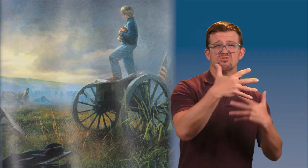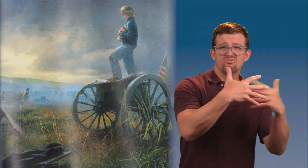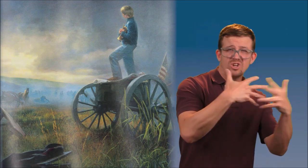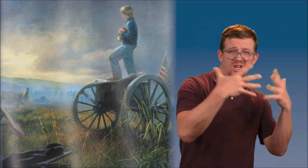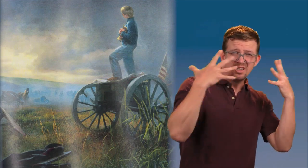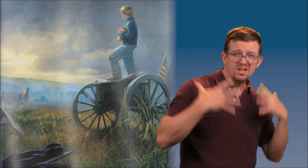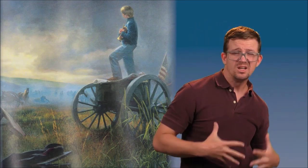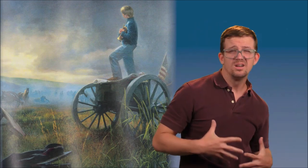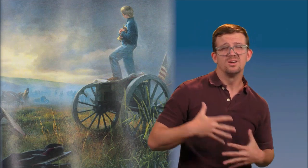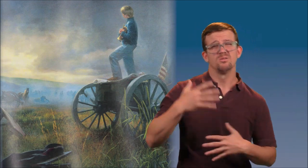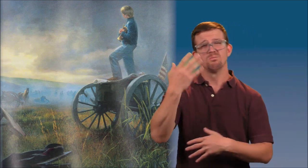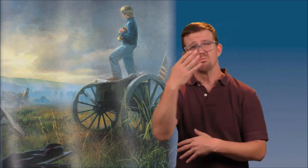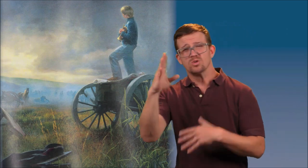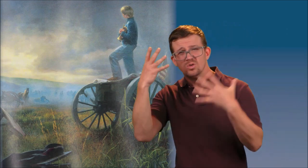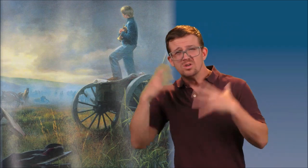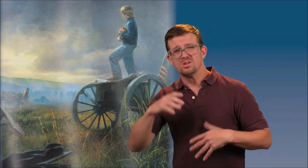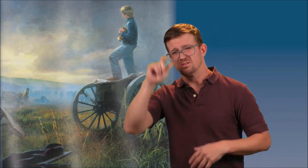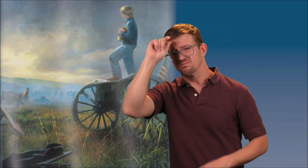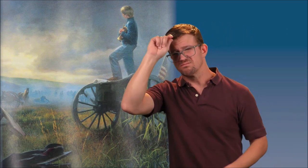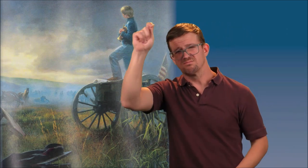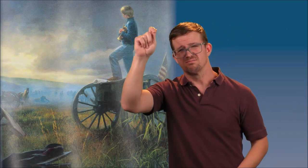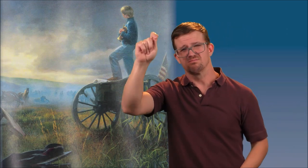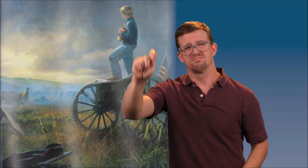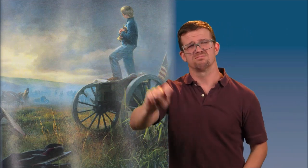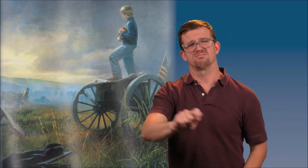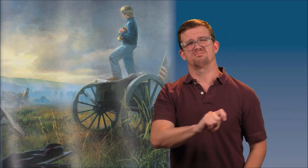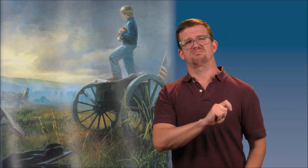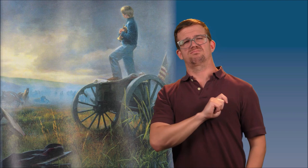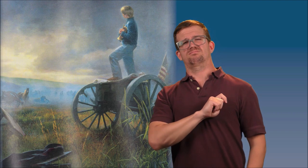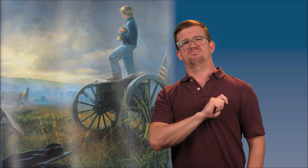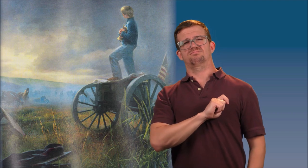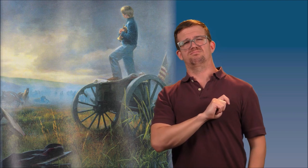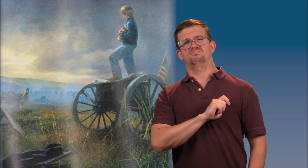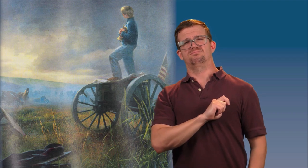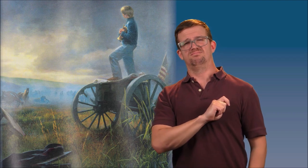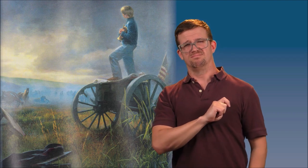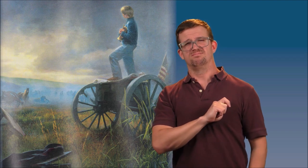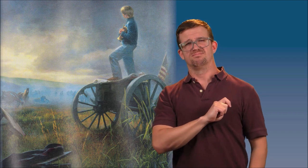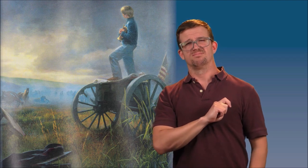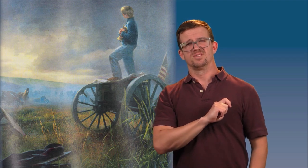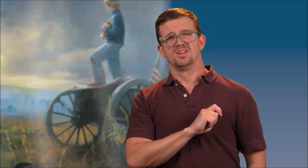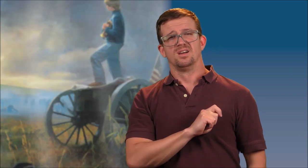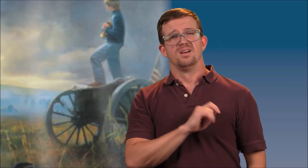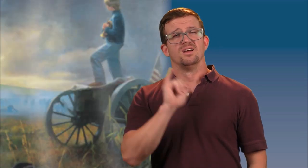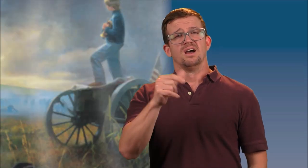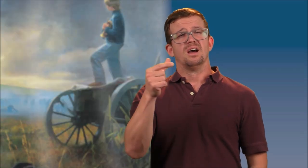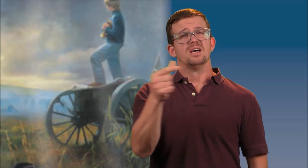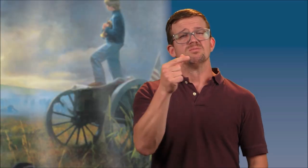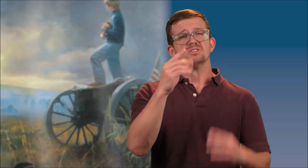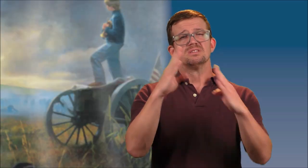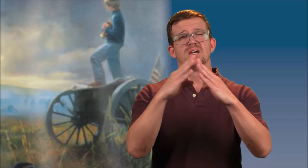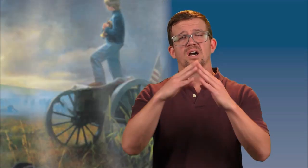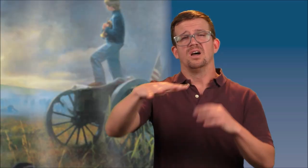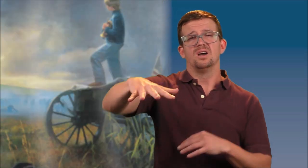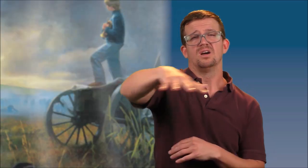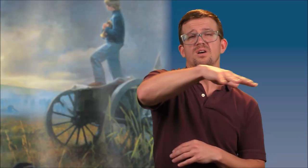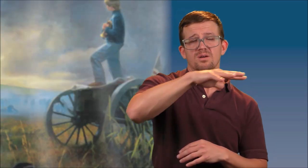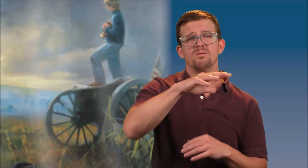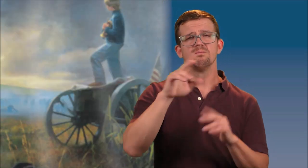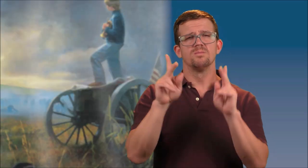softening twilight. Both gray and blue caps were removed and held over hearts. The